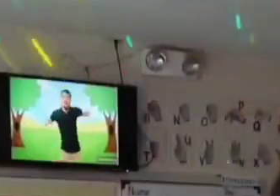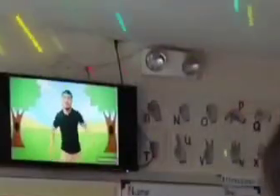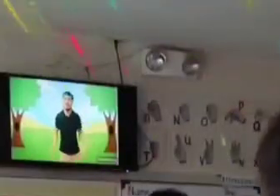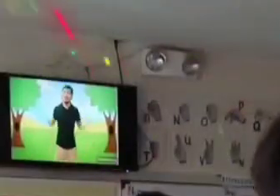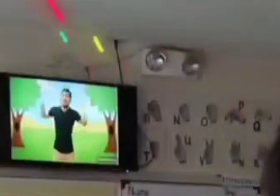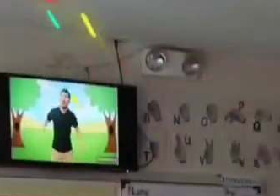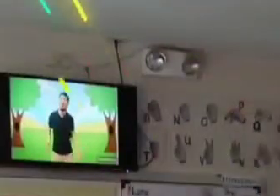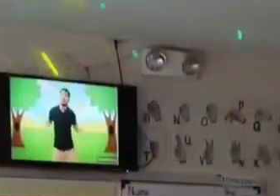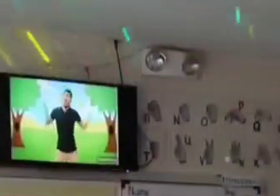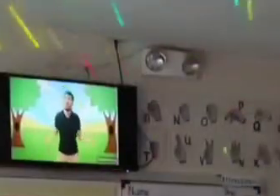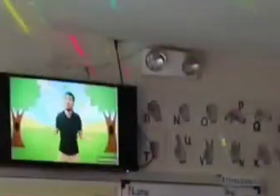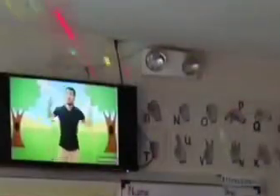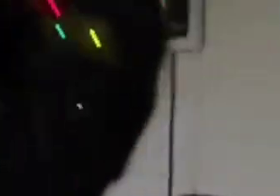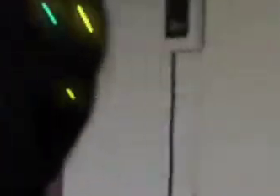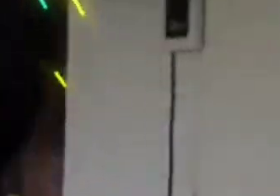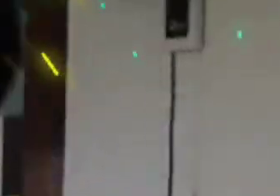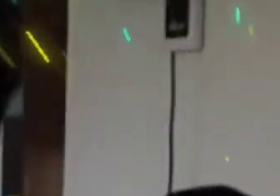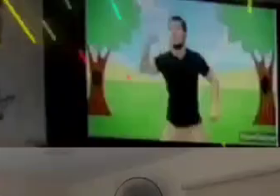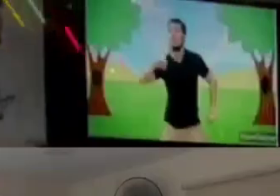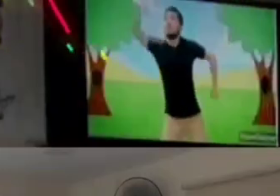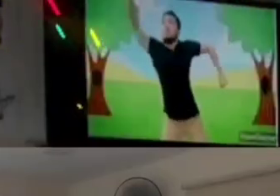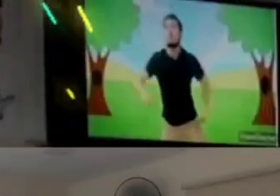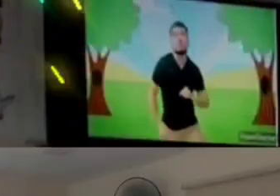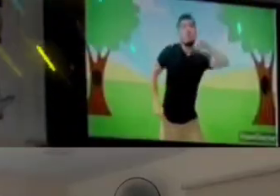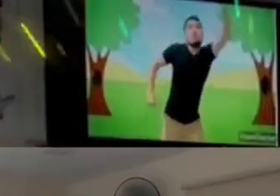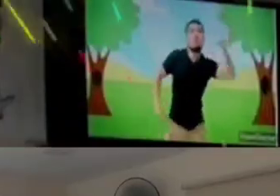Make your muscle pump. Ha, ha, ha, ha, ha, ha.